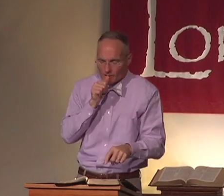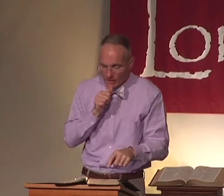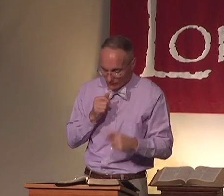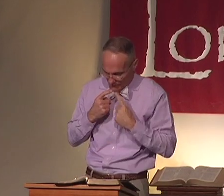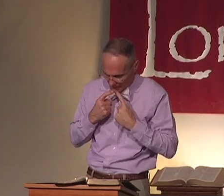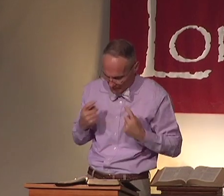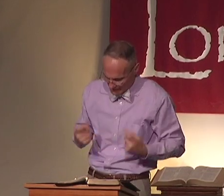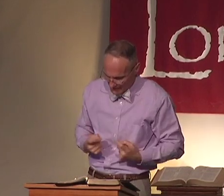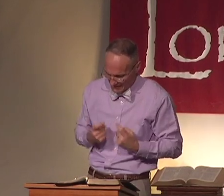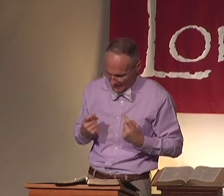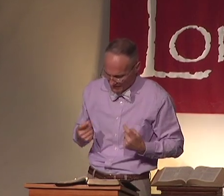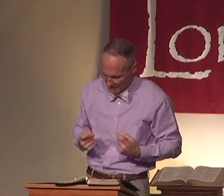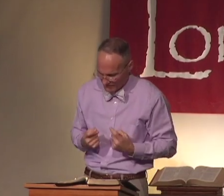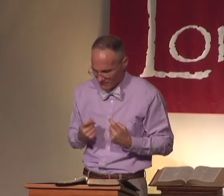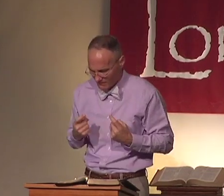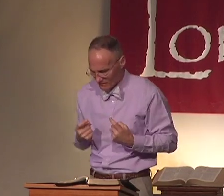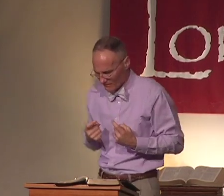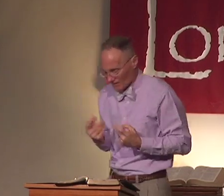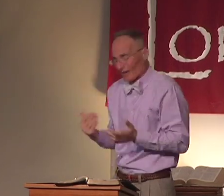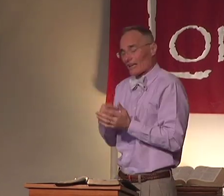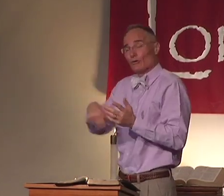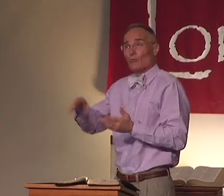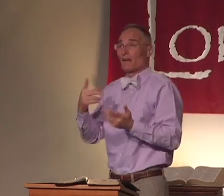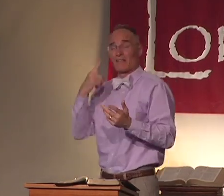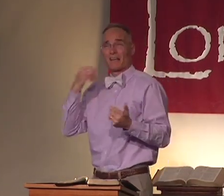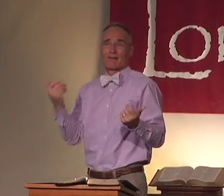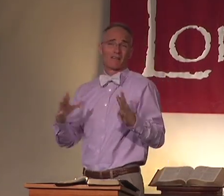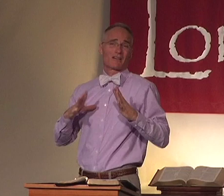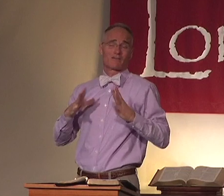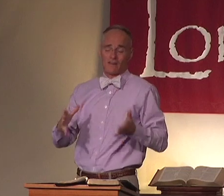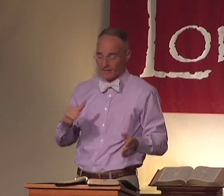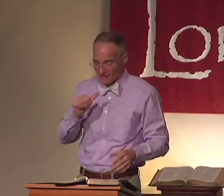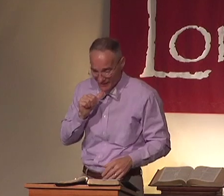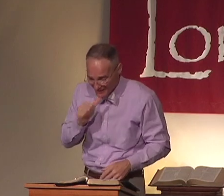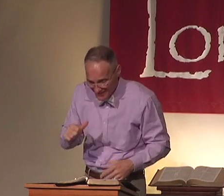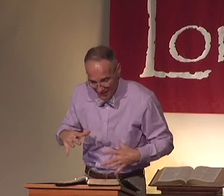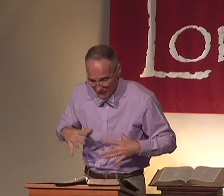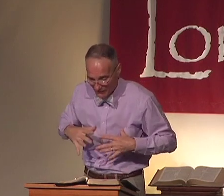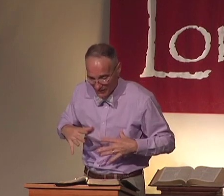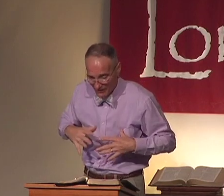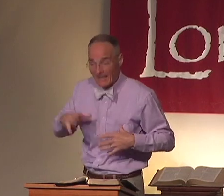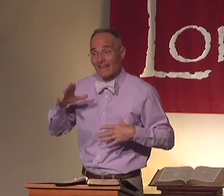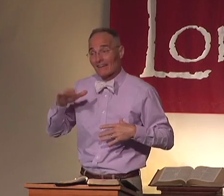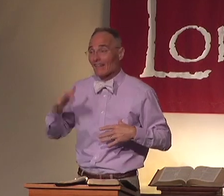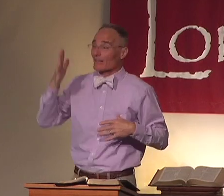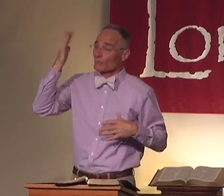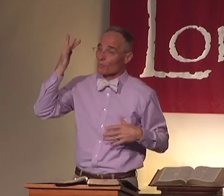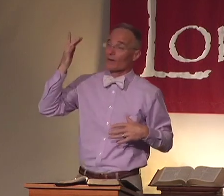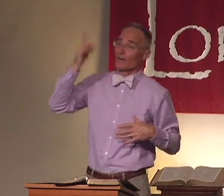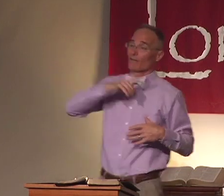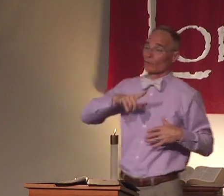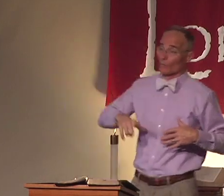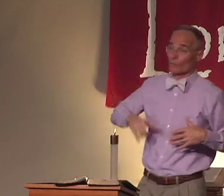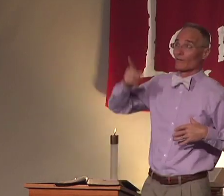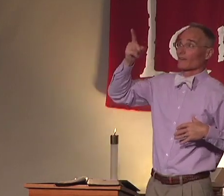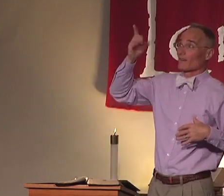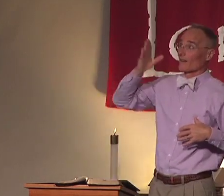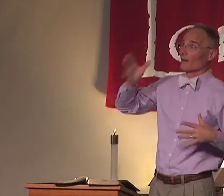God cannot tolerate sin. And again, you might think that everything's fine, but it's not fine. And that's why the